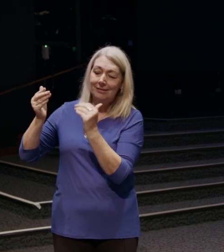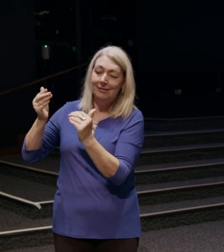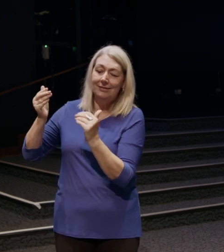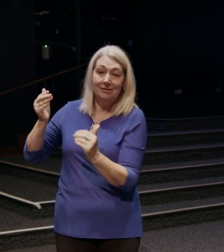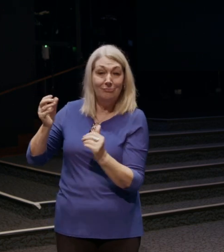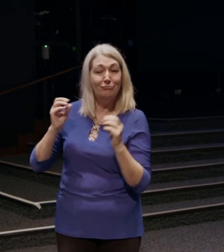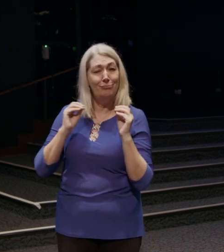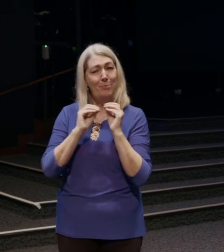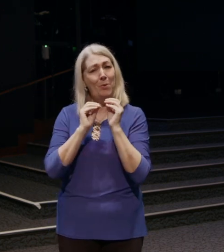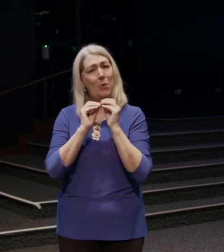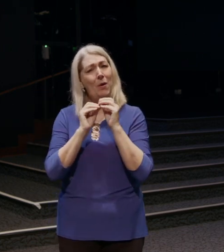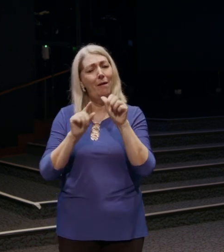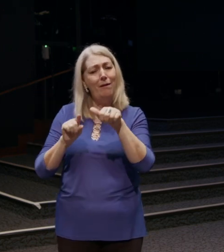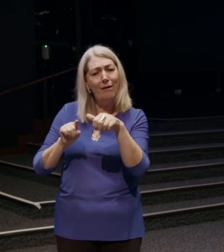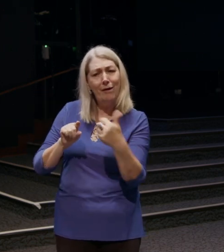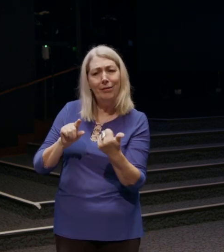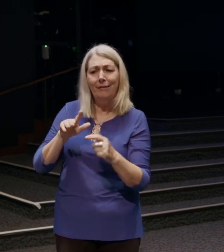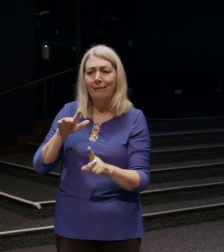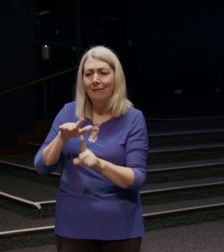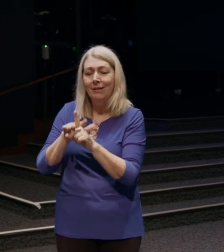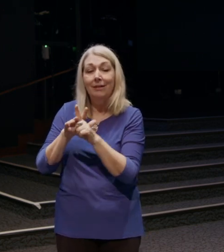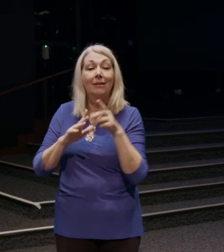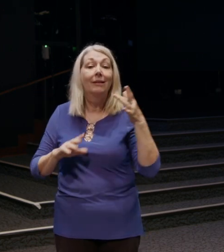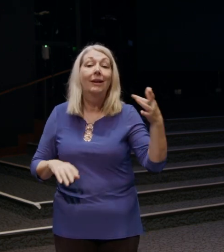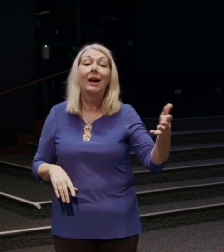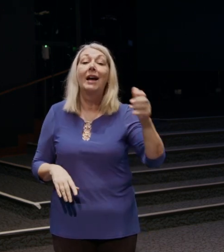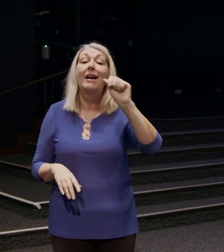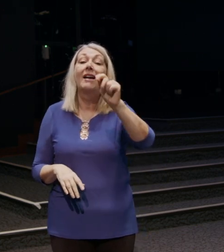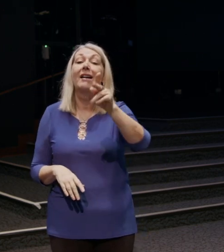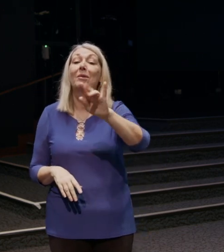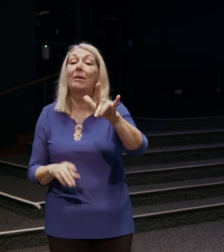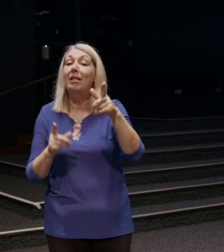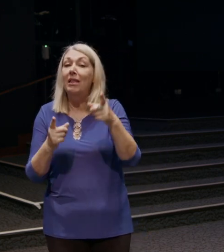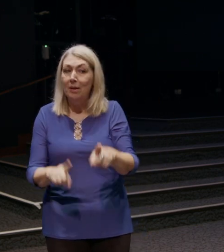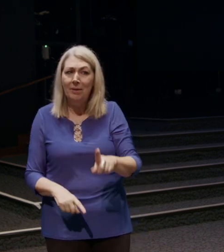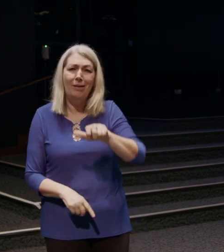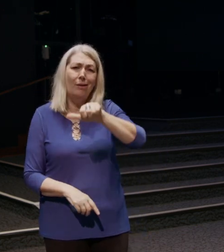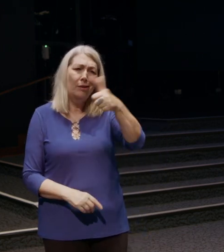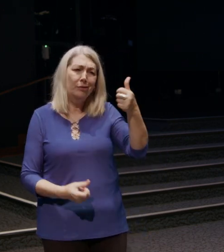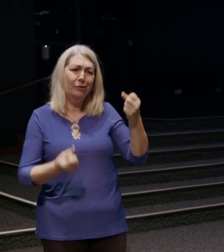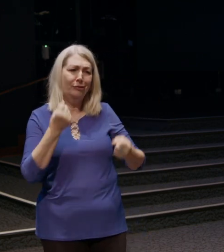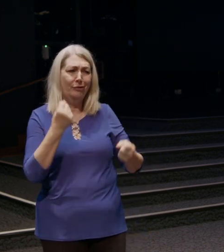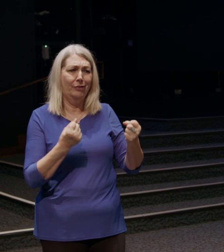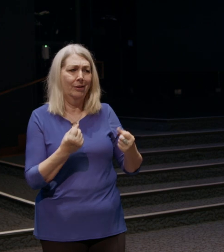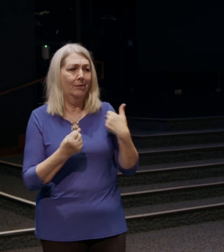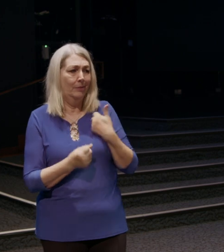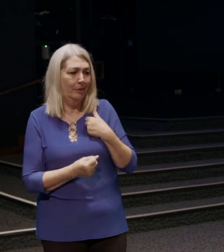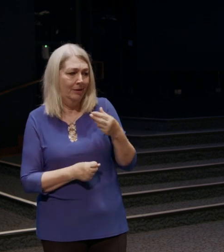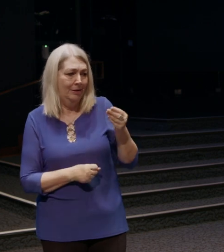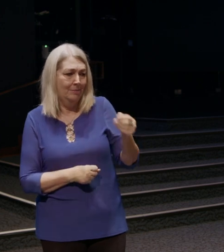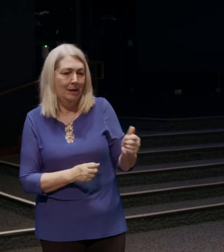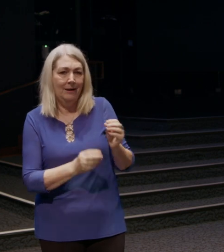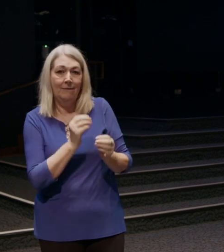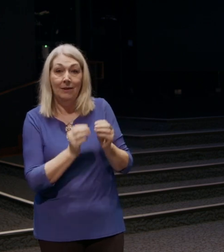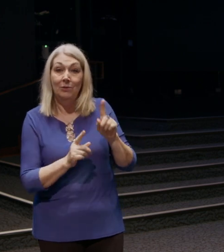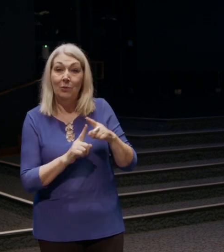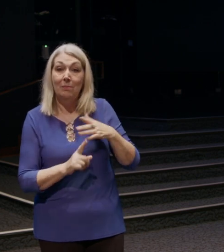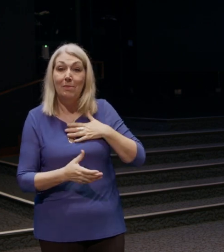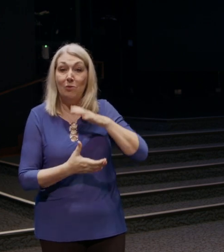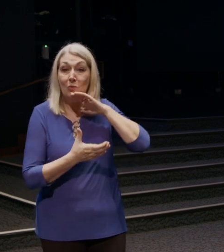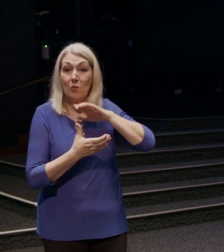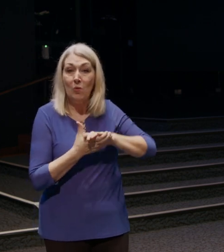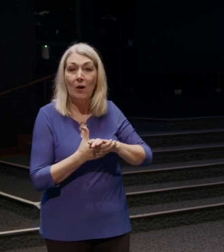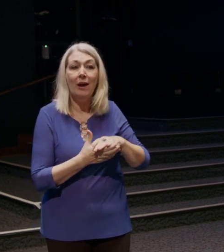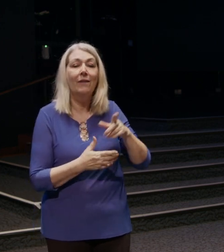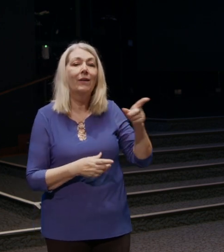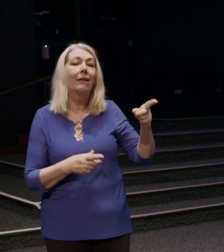another's. In April, we paid to fix another vehicle when Dean Licato hit